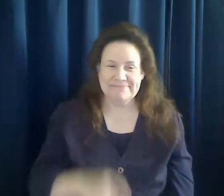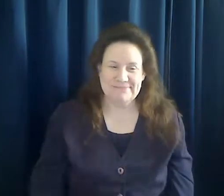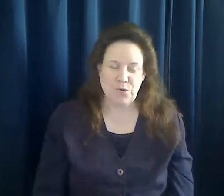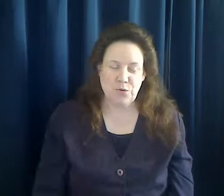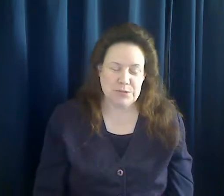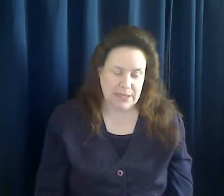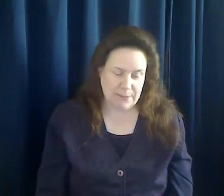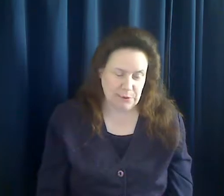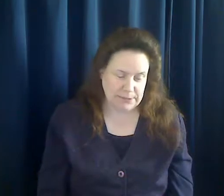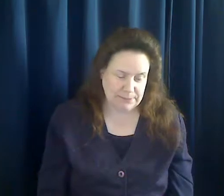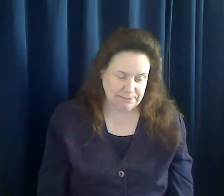Who is that person?